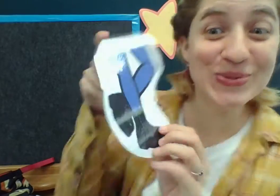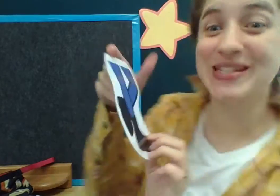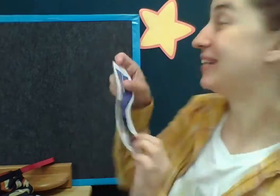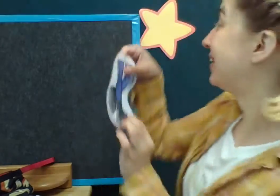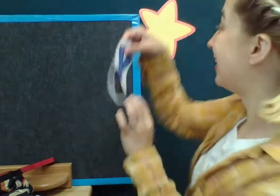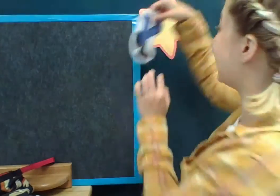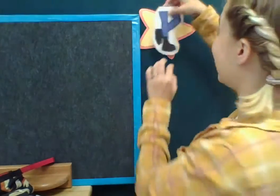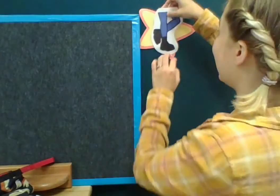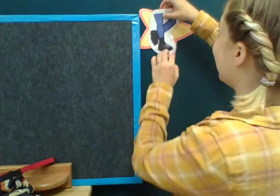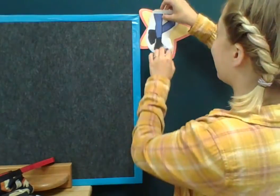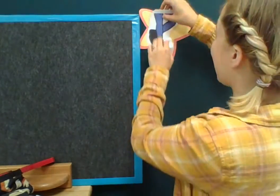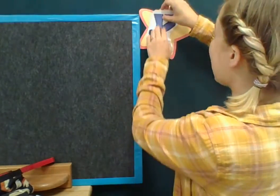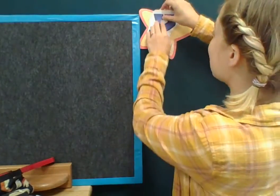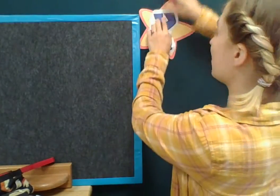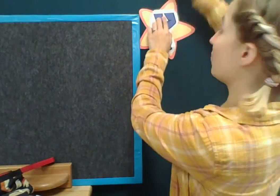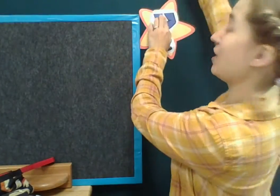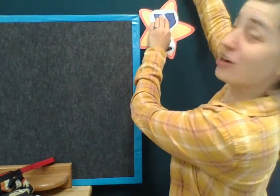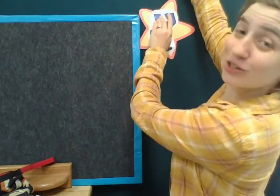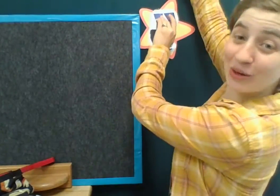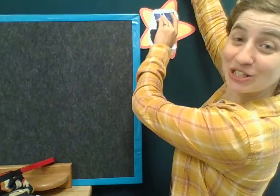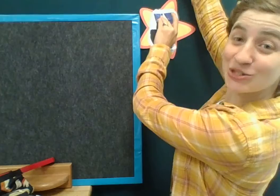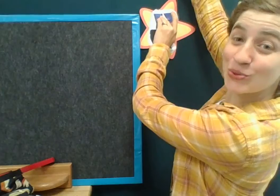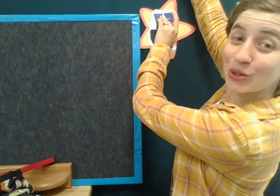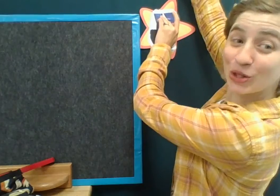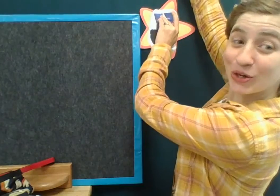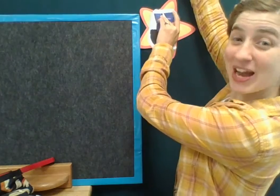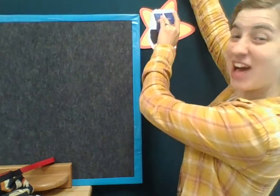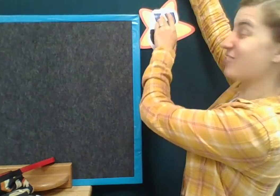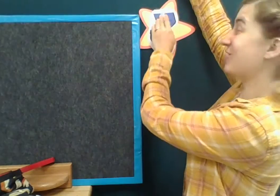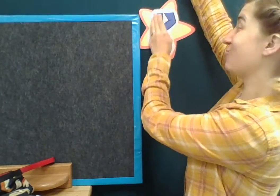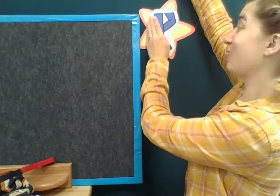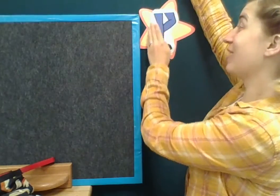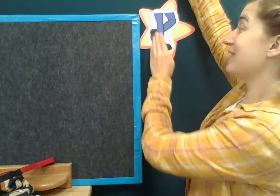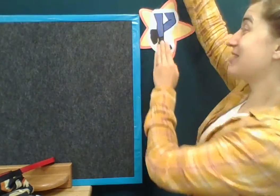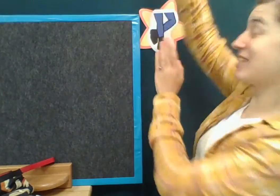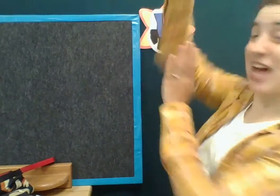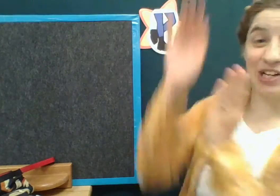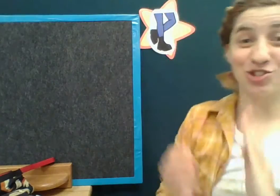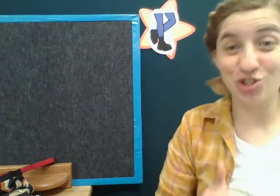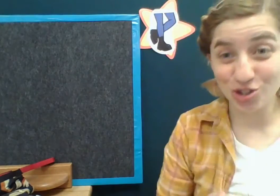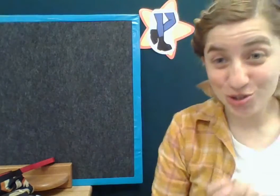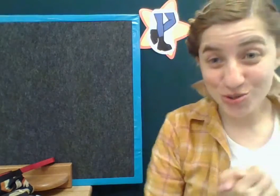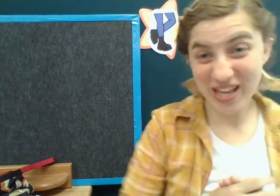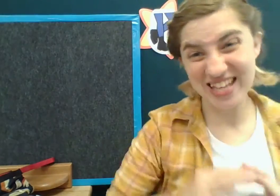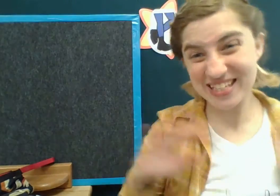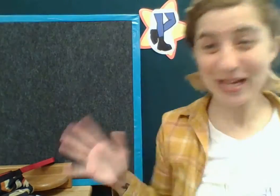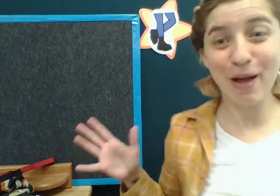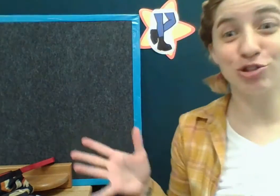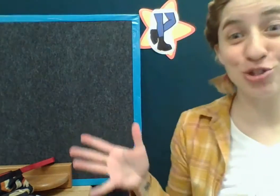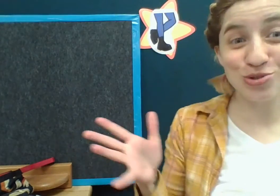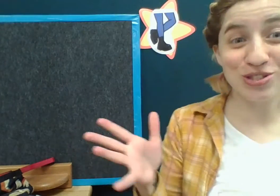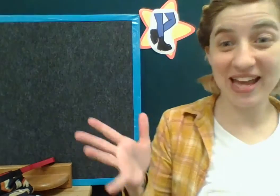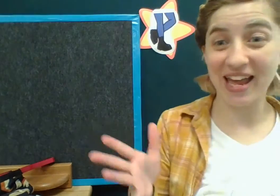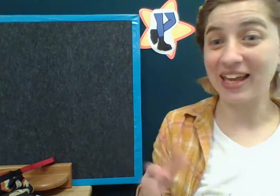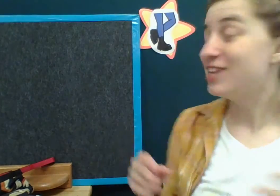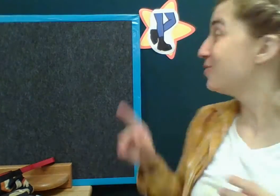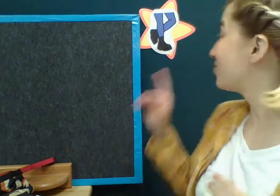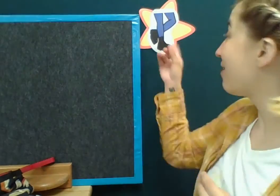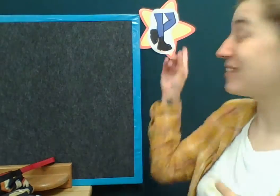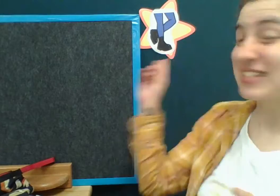Shoes! I think we are going to learn how to sign shoes and sing about shoes today. So, how to